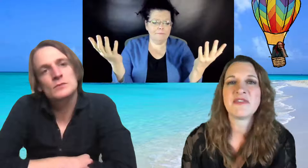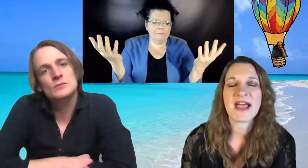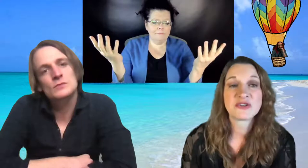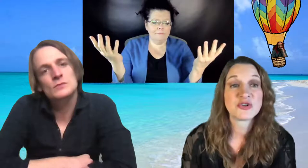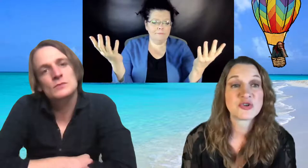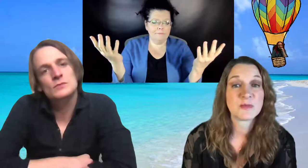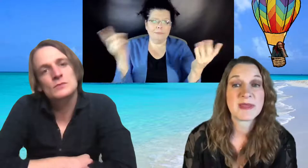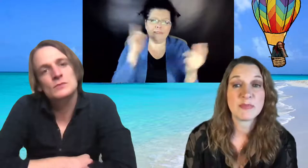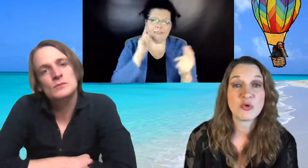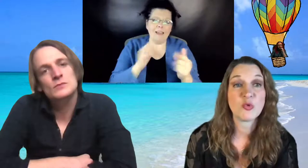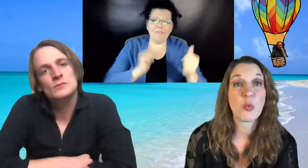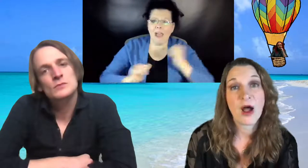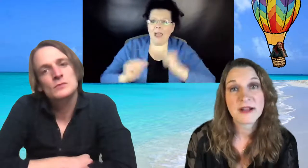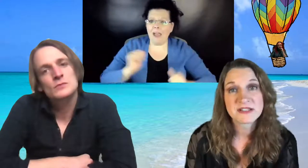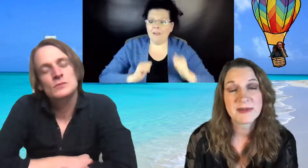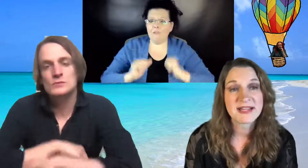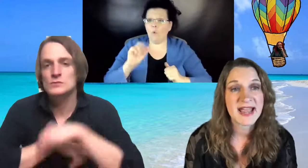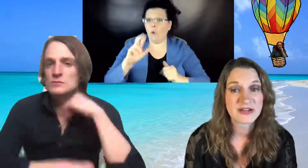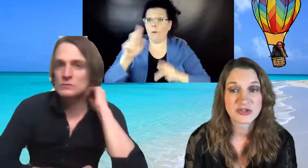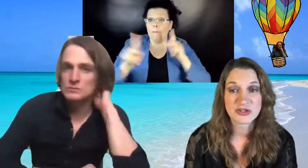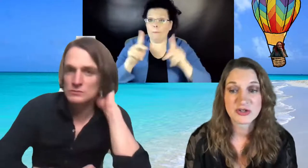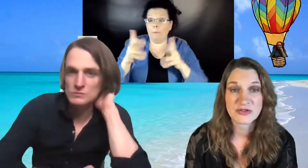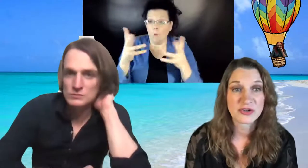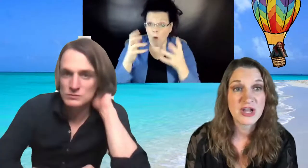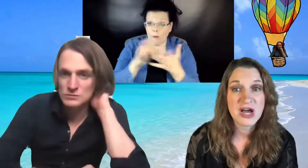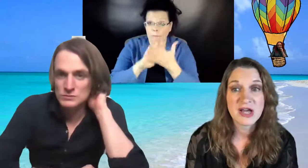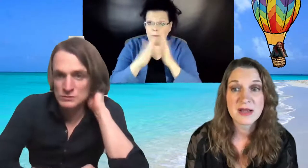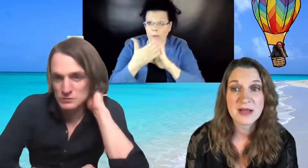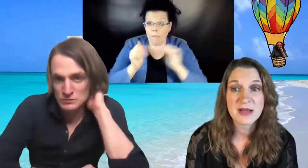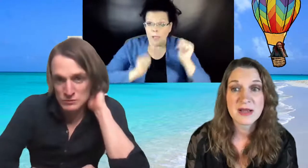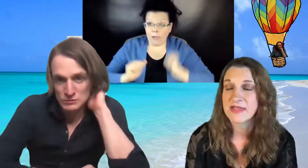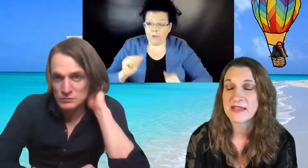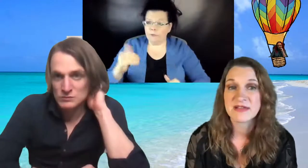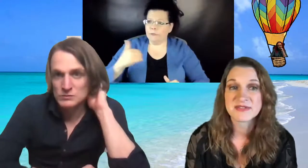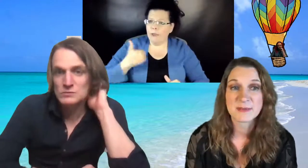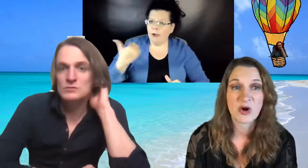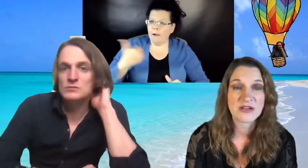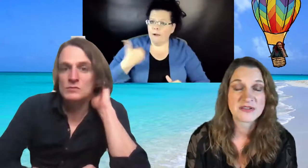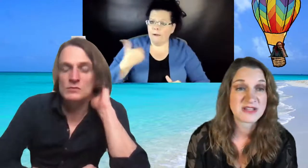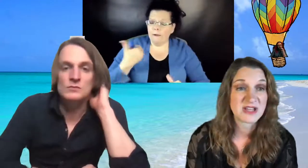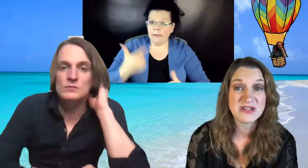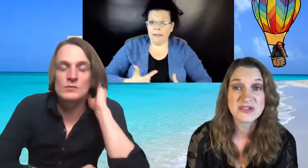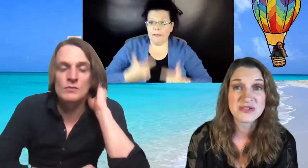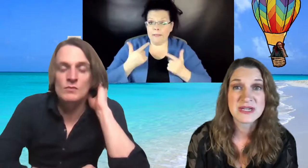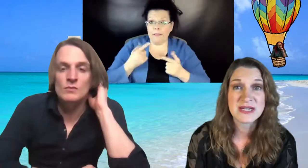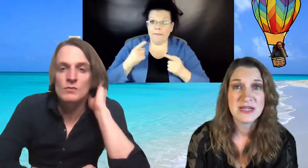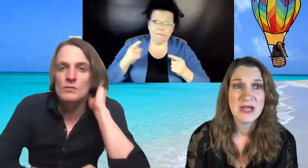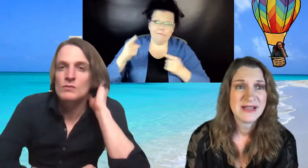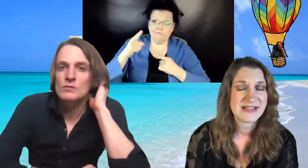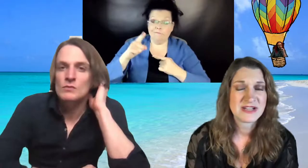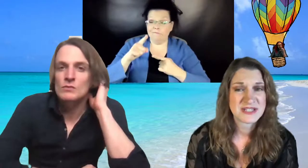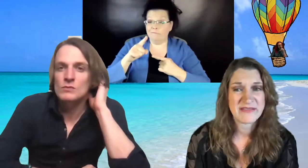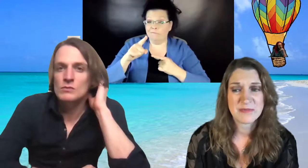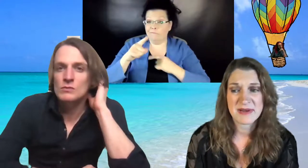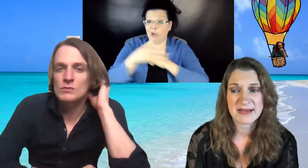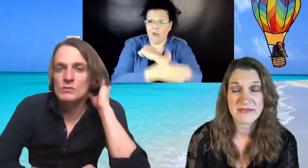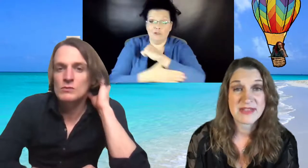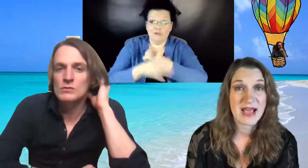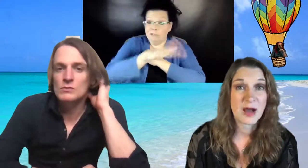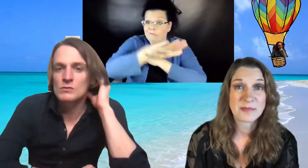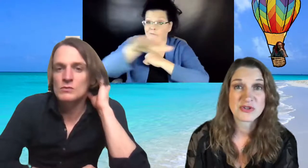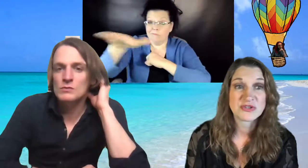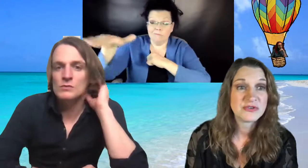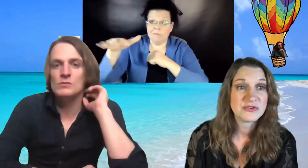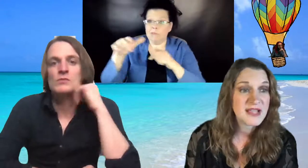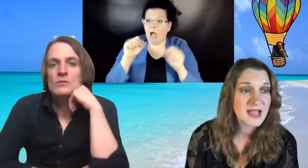to deaf actors or people who want to be an actor, they're young, maybe they live somewhere else in the country, they just haven't been given